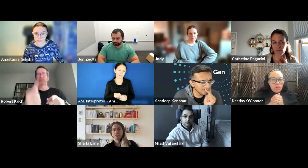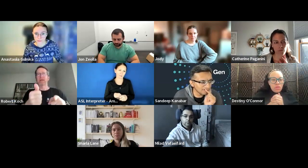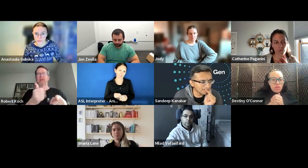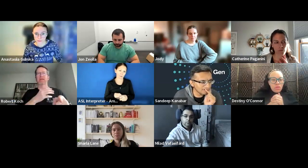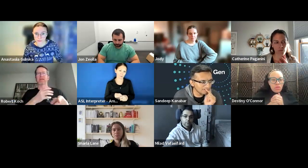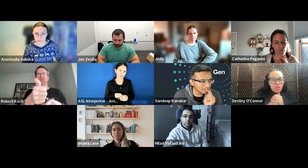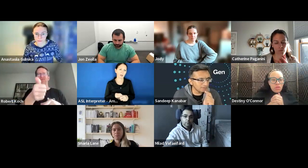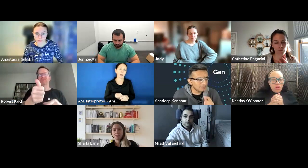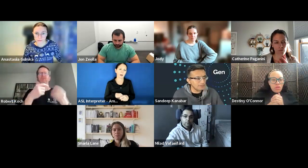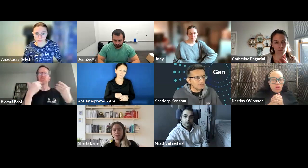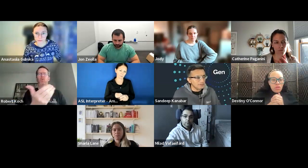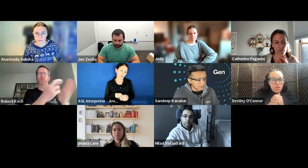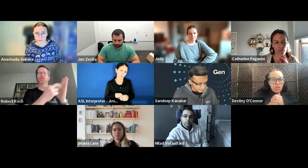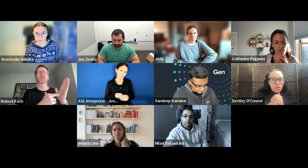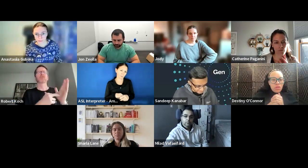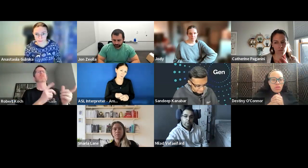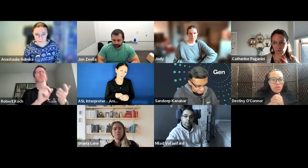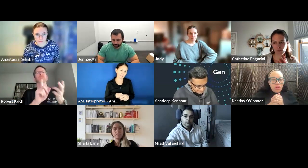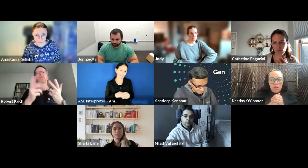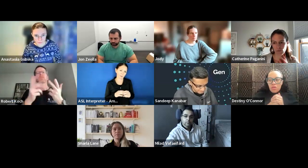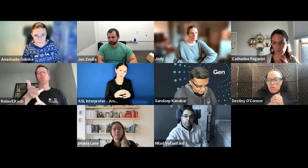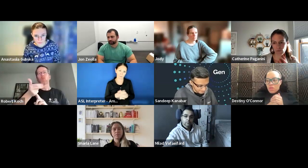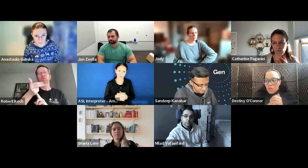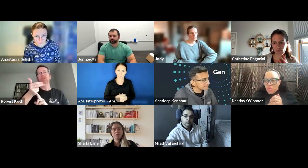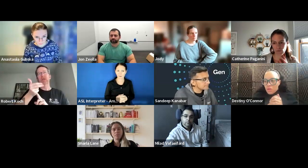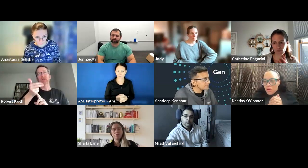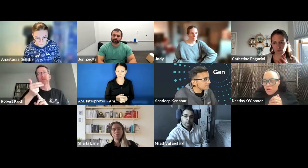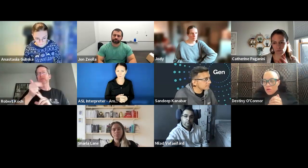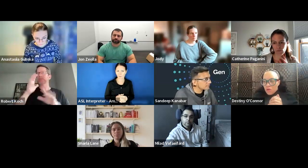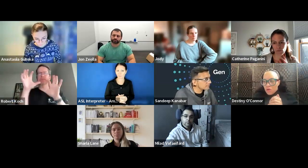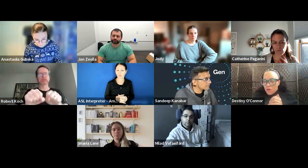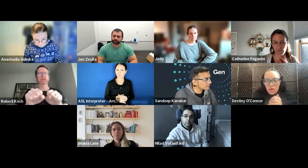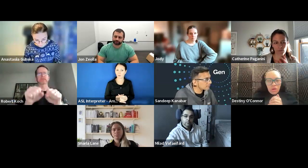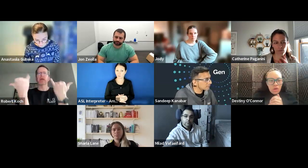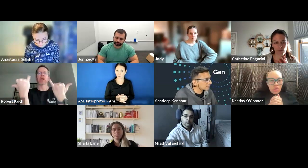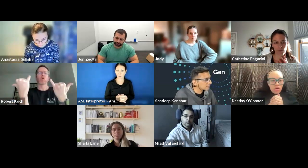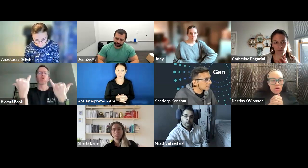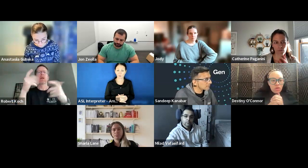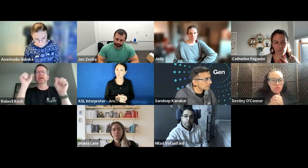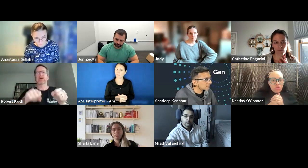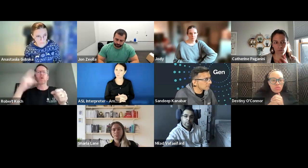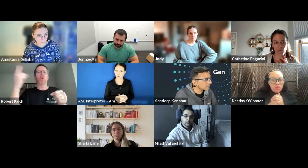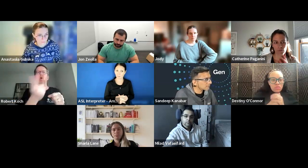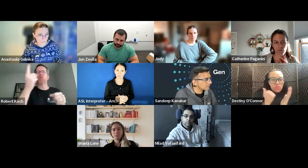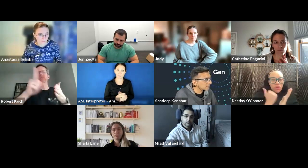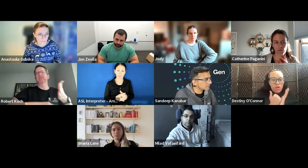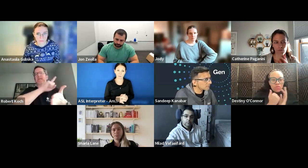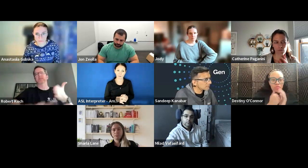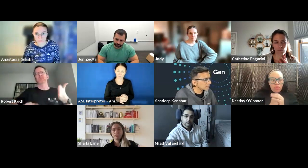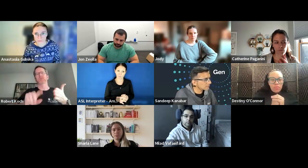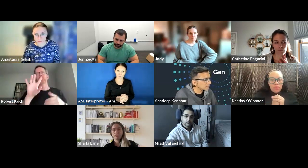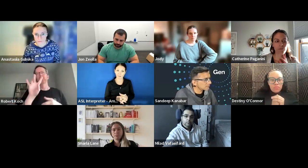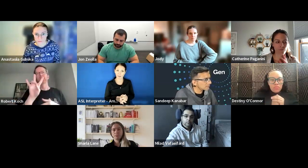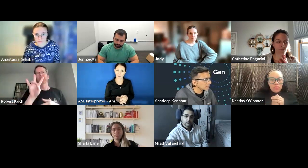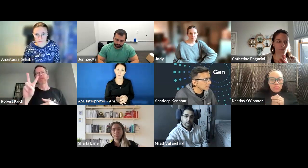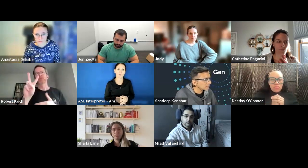on to that registration until you find out whether you're paying for yourself. And then as far as the hotel goes, I do recommend that you go ahead